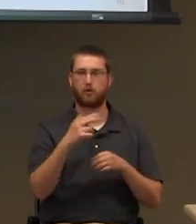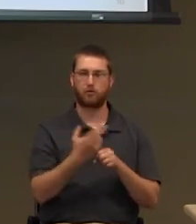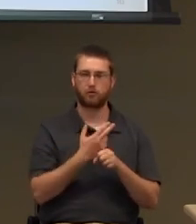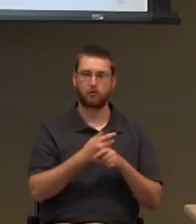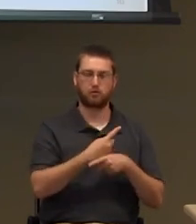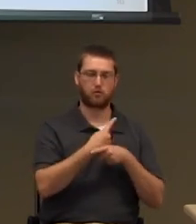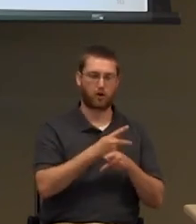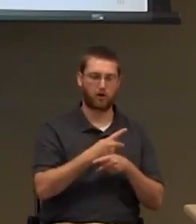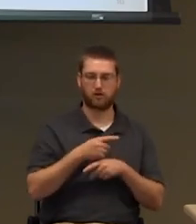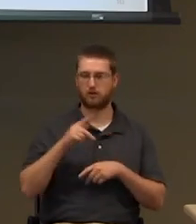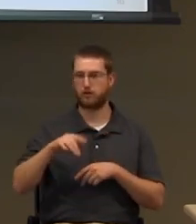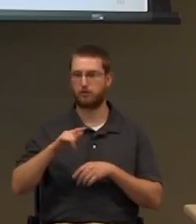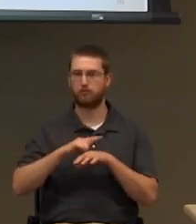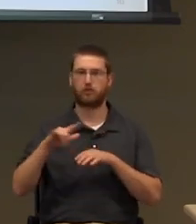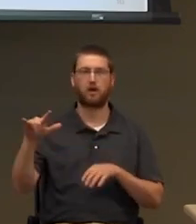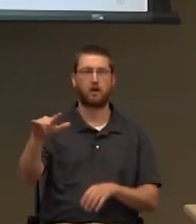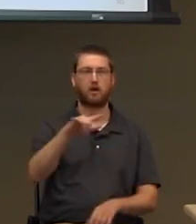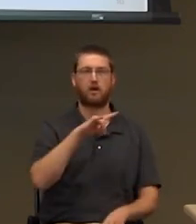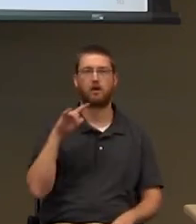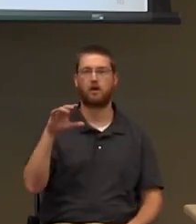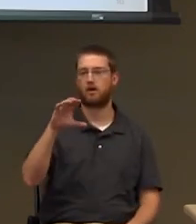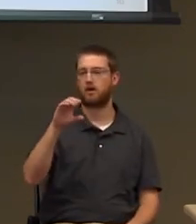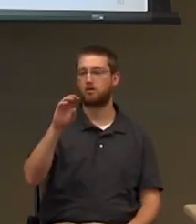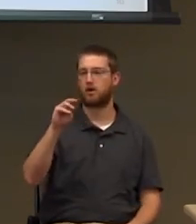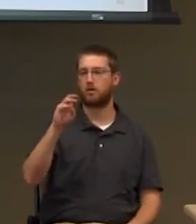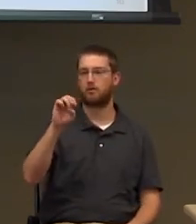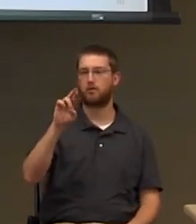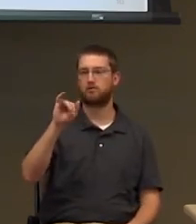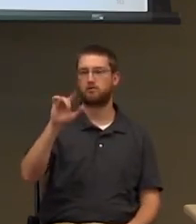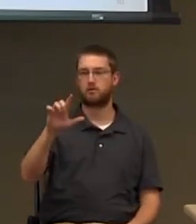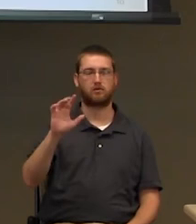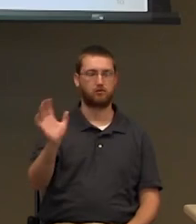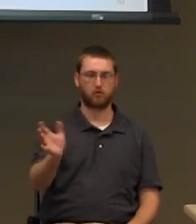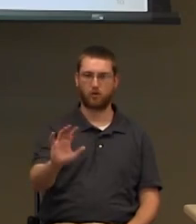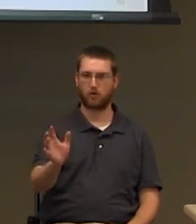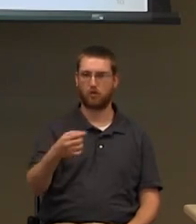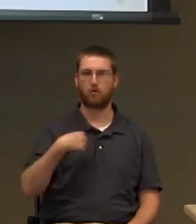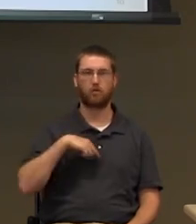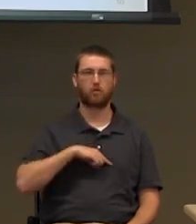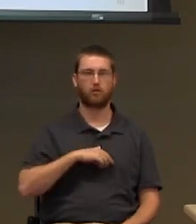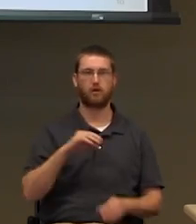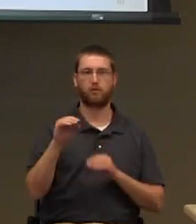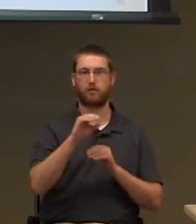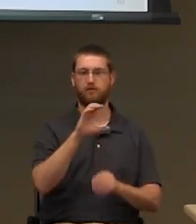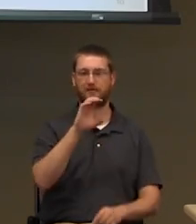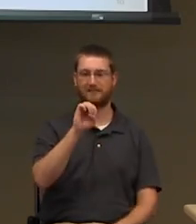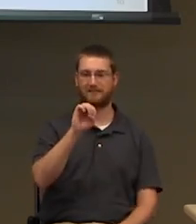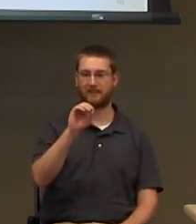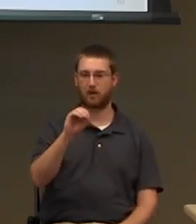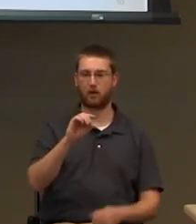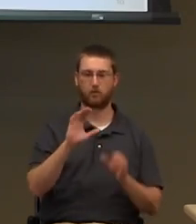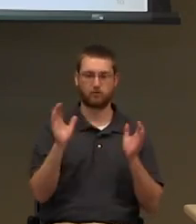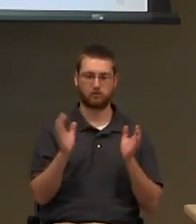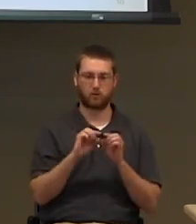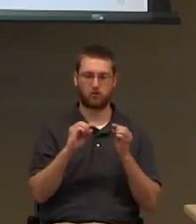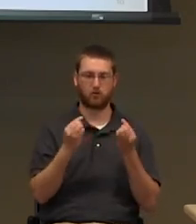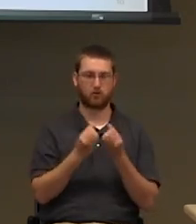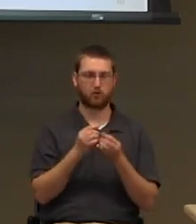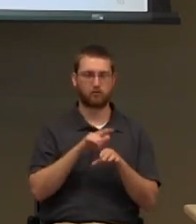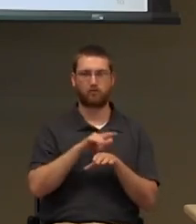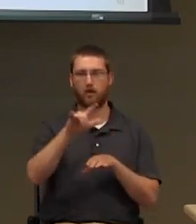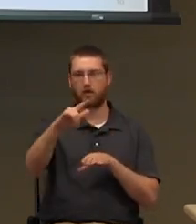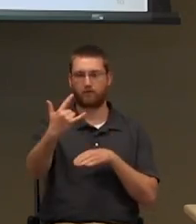by air. Not commercial flights like 747s, but we can move executives, we can move small groups of people in and out of by